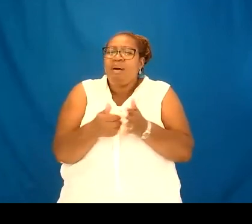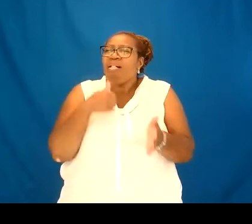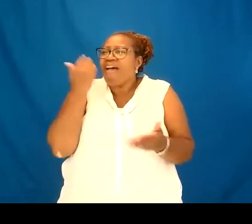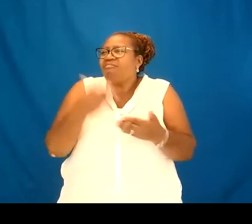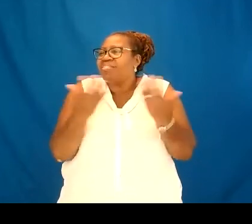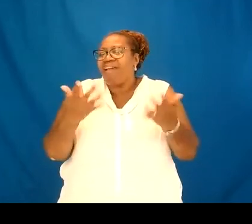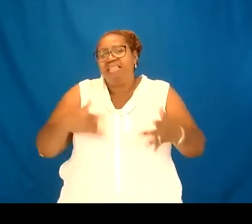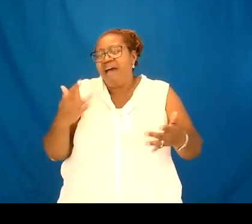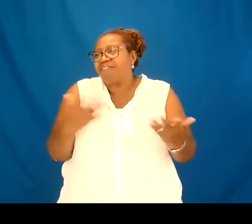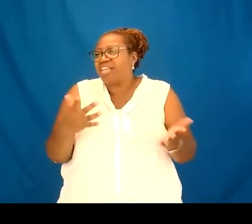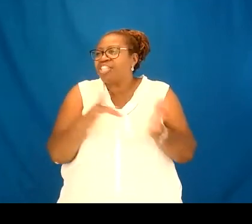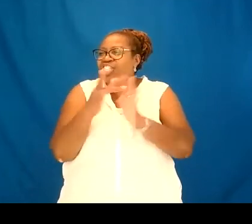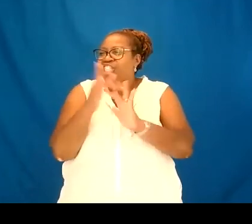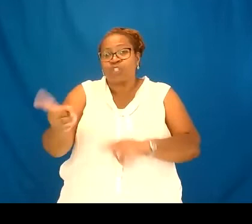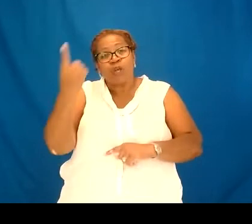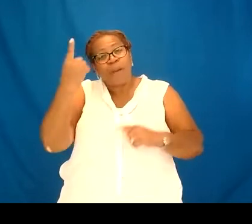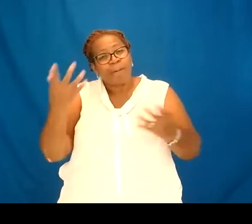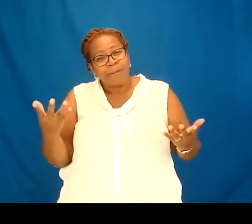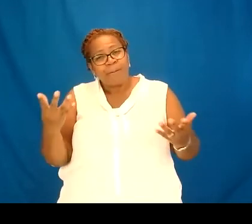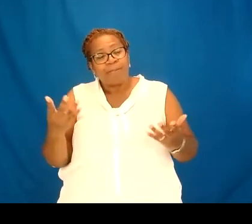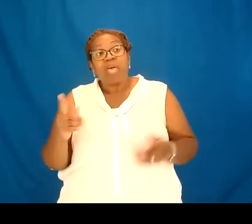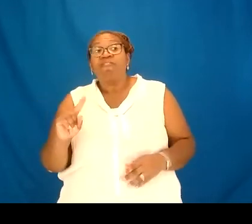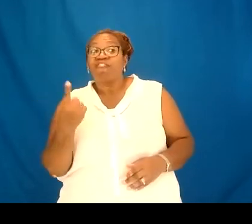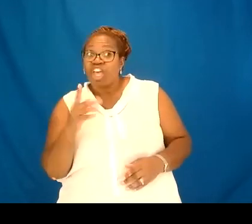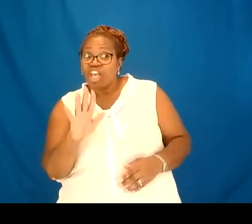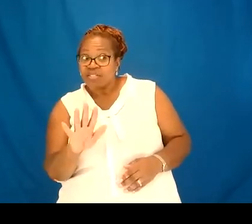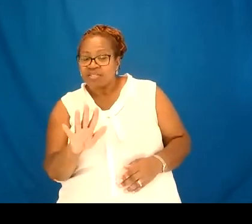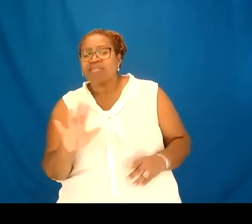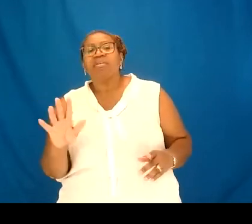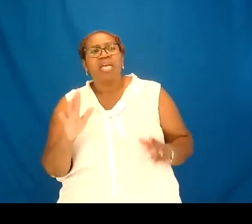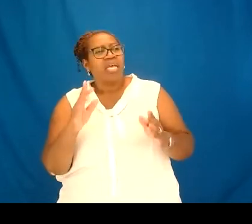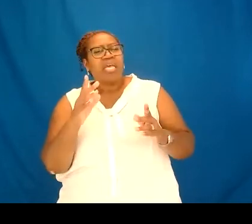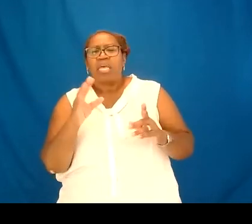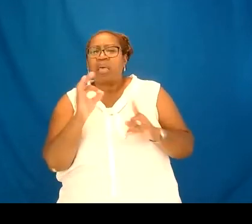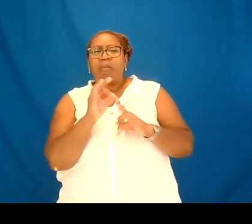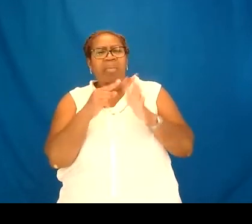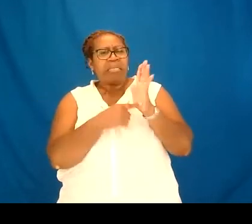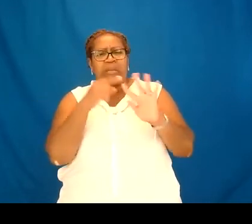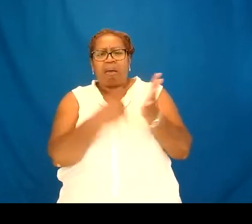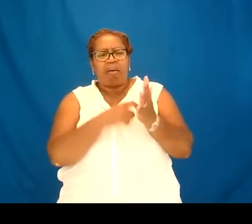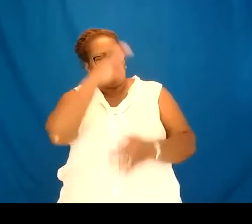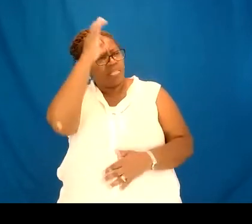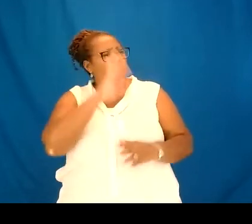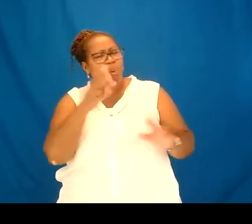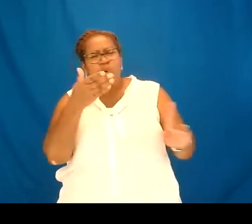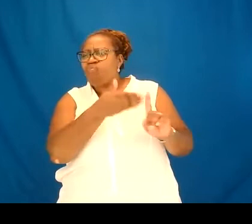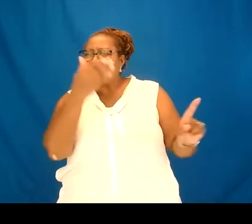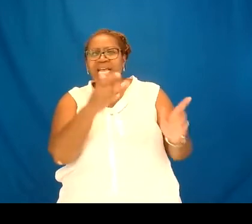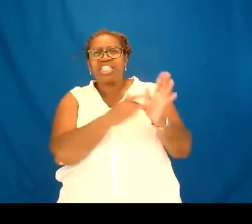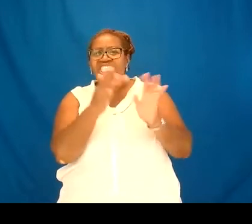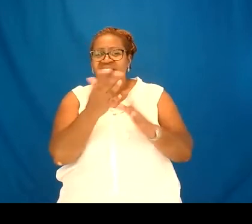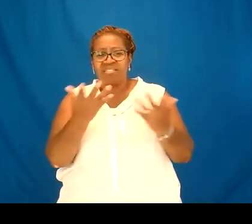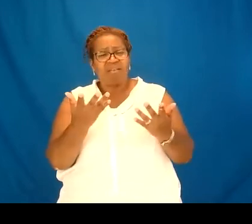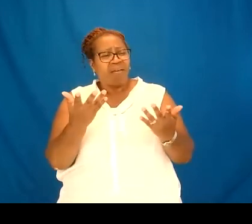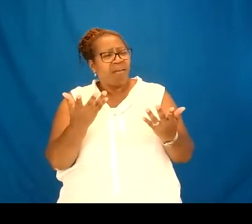life. At first, Peter does not recognize Jesus. And this is how it is for many of us. We're going through so much